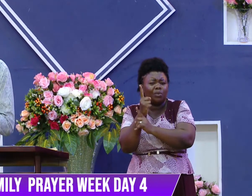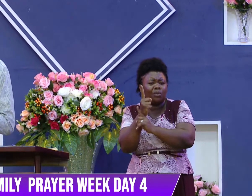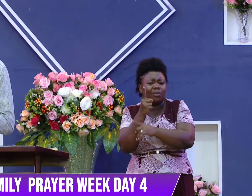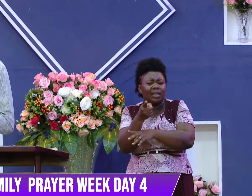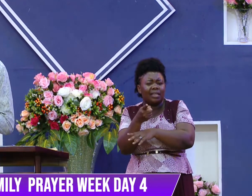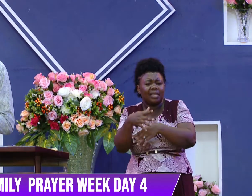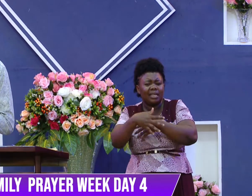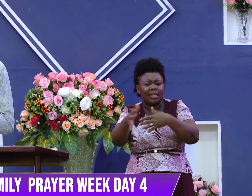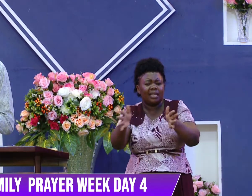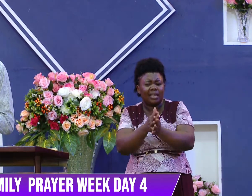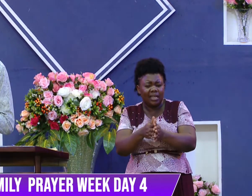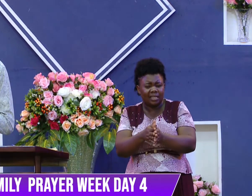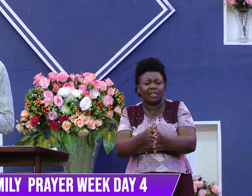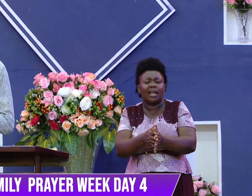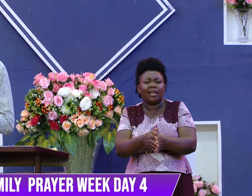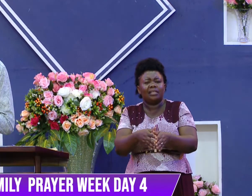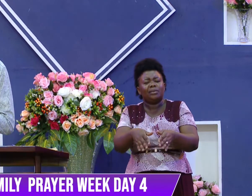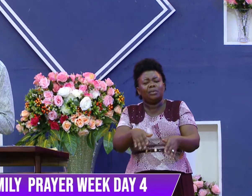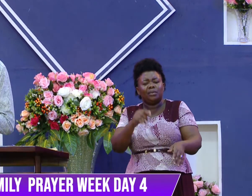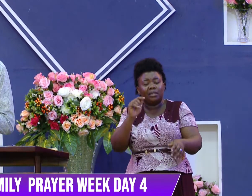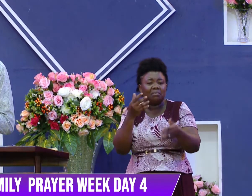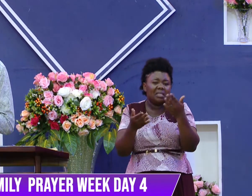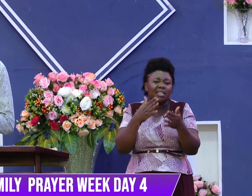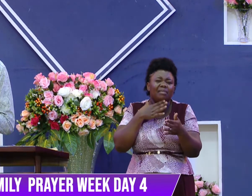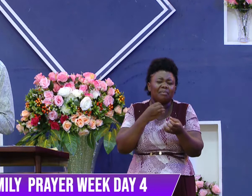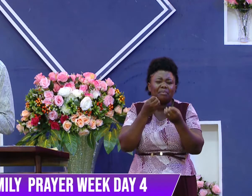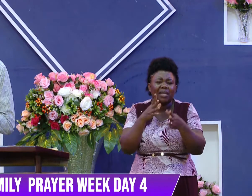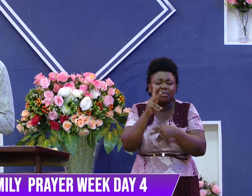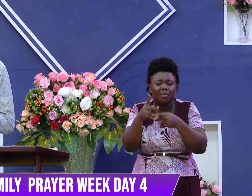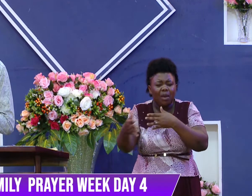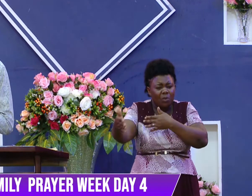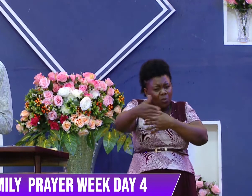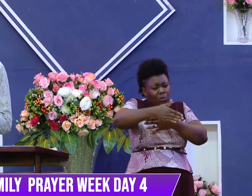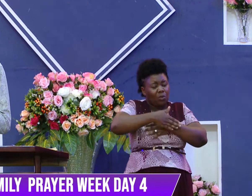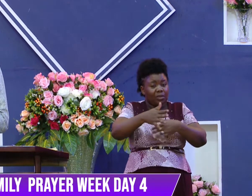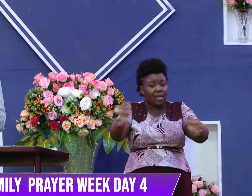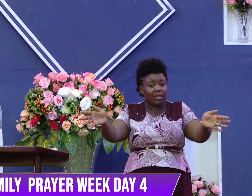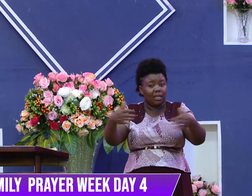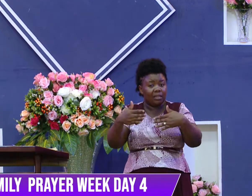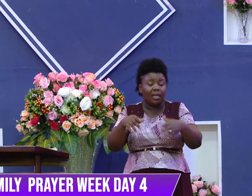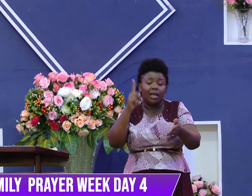But the gate, 1,000, 100 people could make noise in the evening to close it.